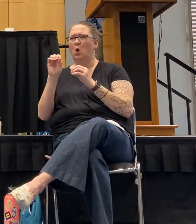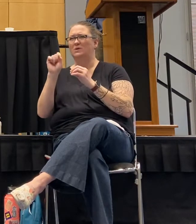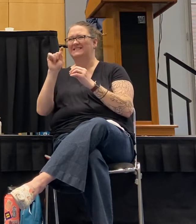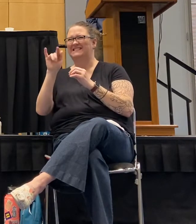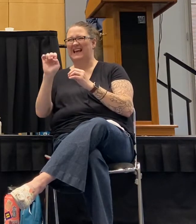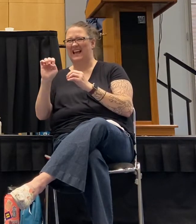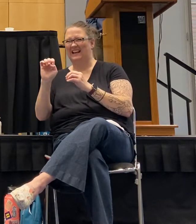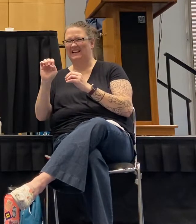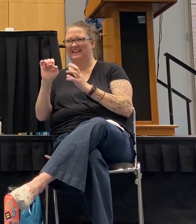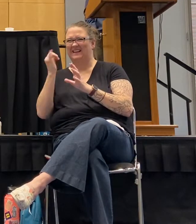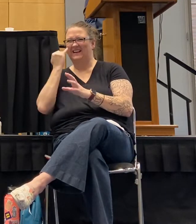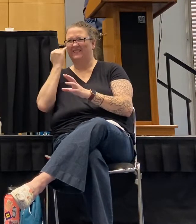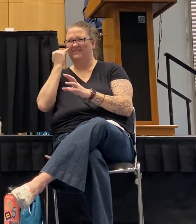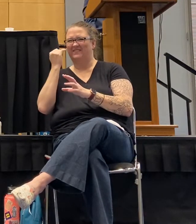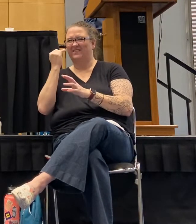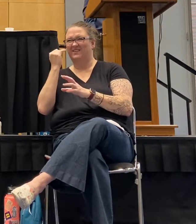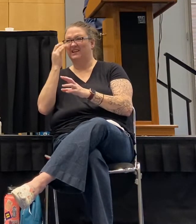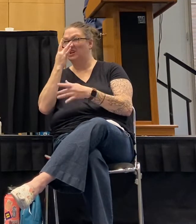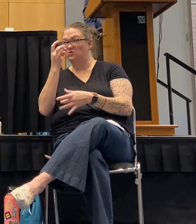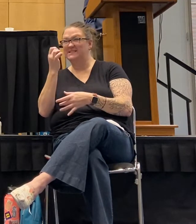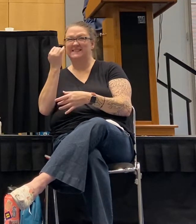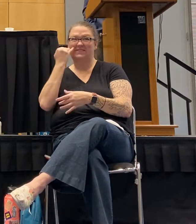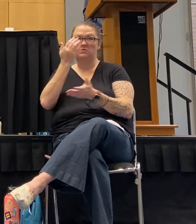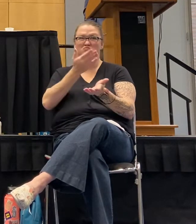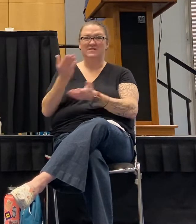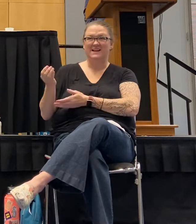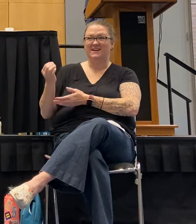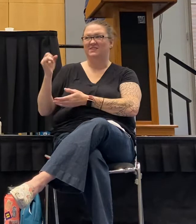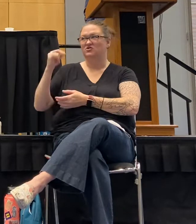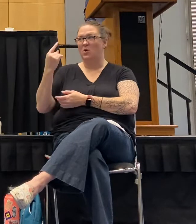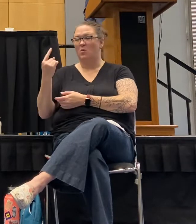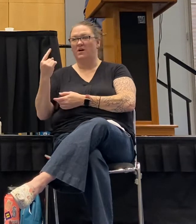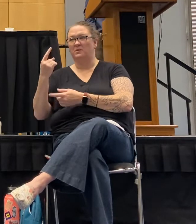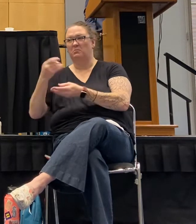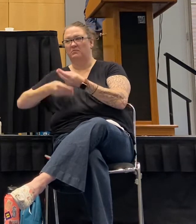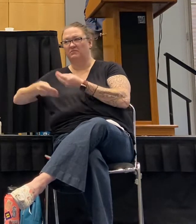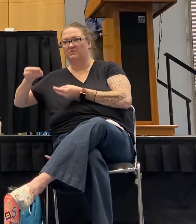game in terms of whether or not they were bringing the J-1 exchange visitor to